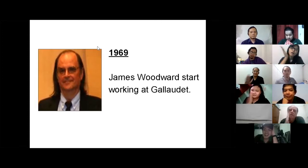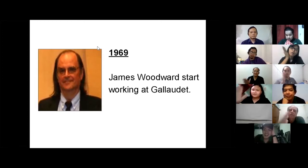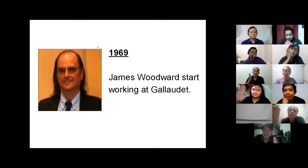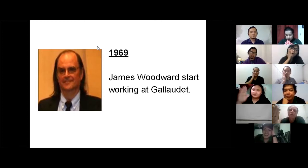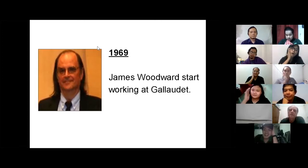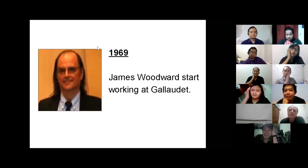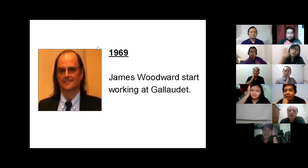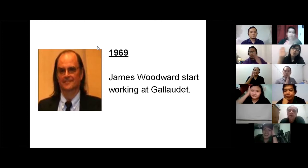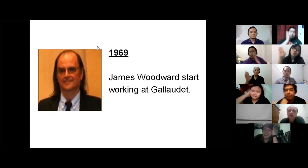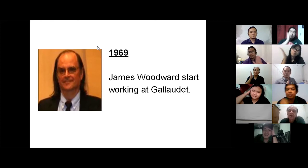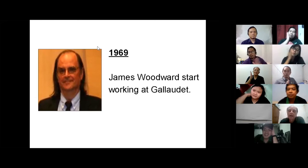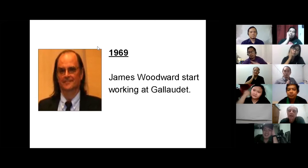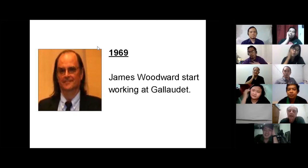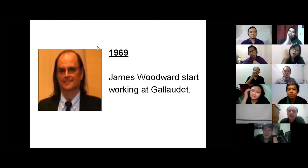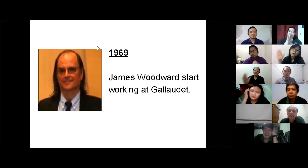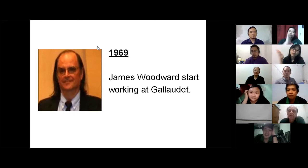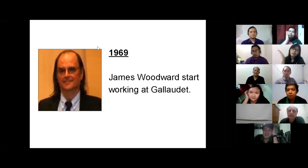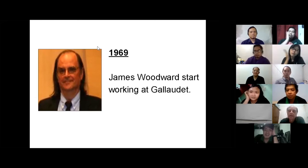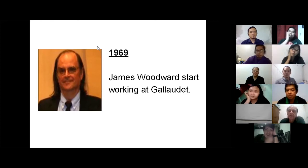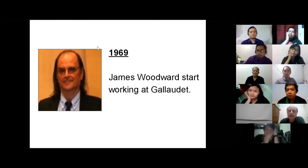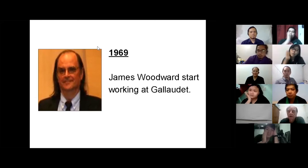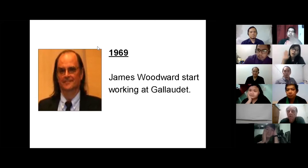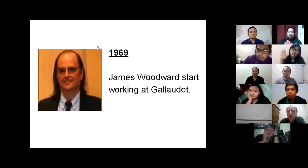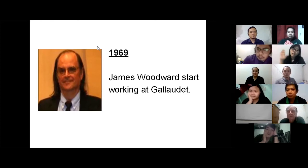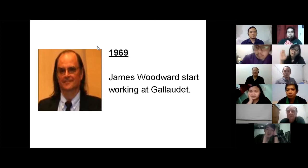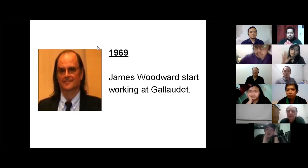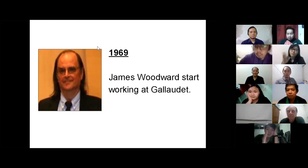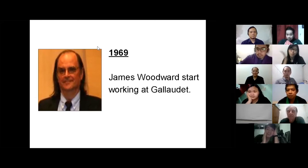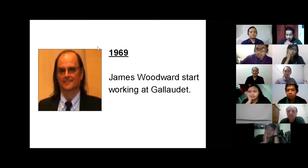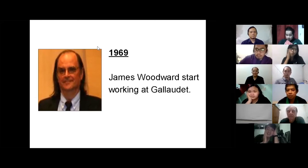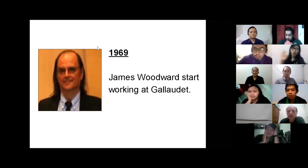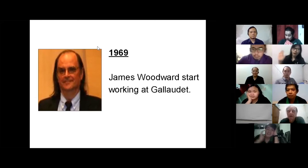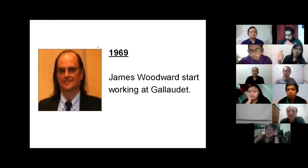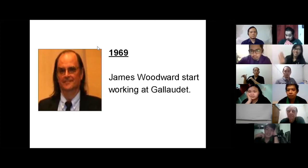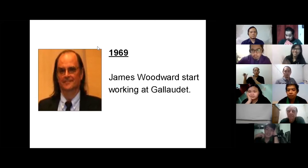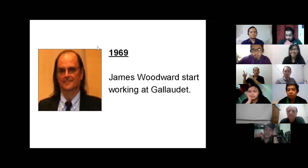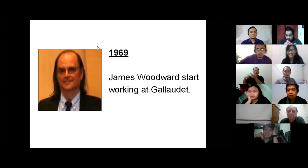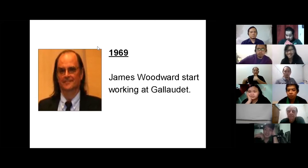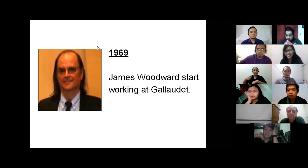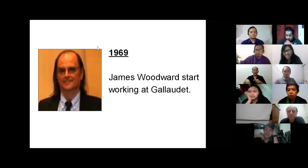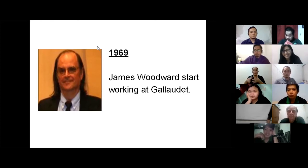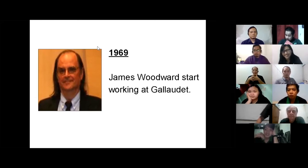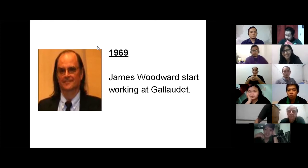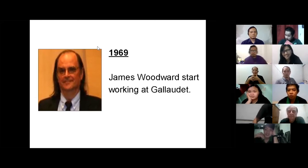has to go forward. And Hawaii sign for America.